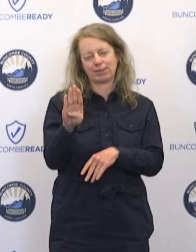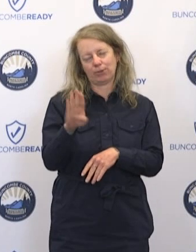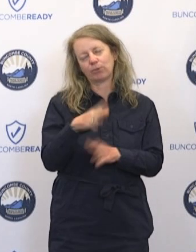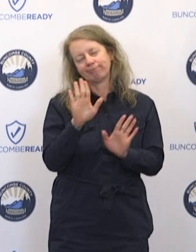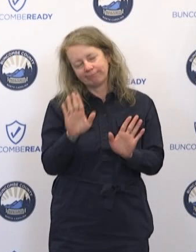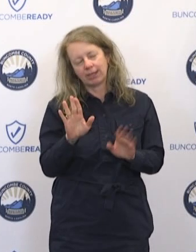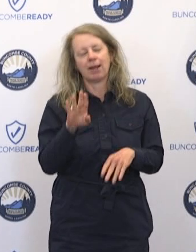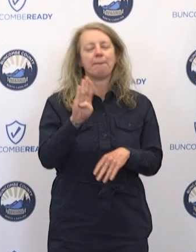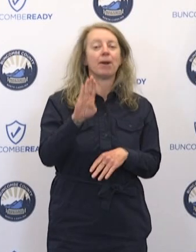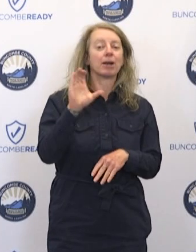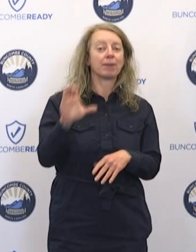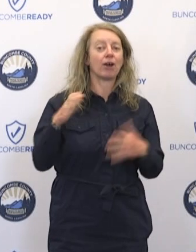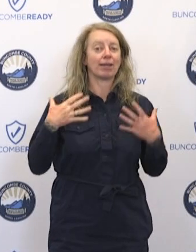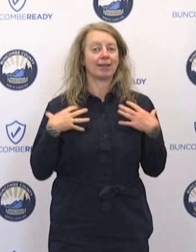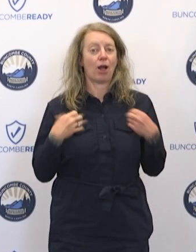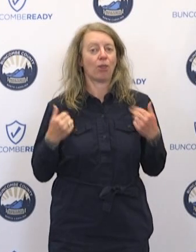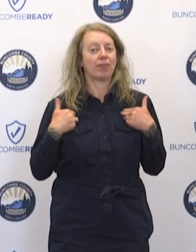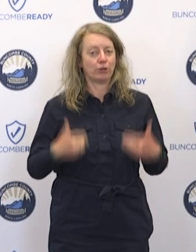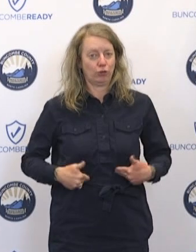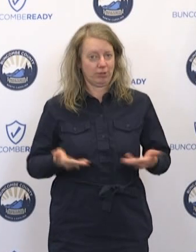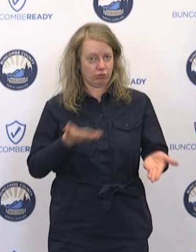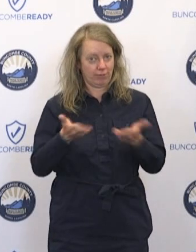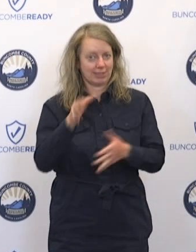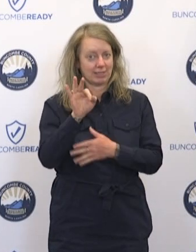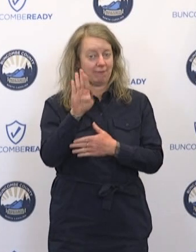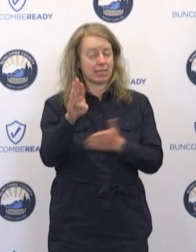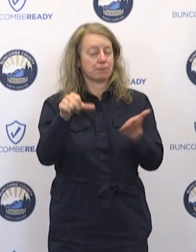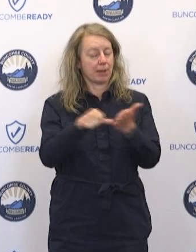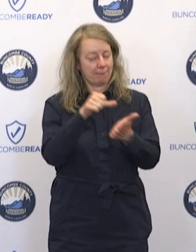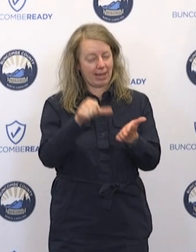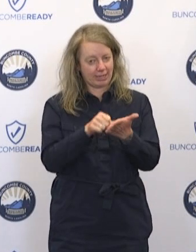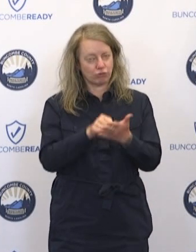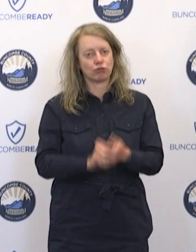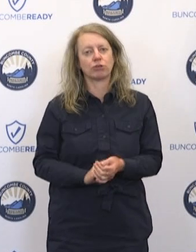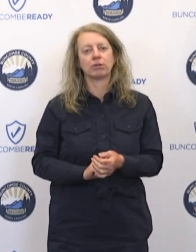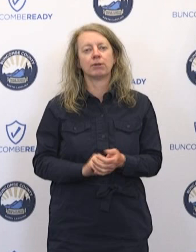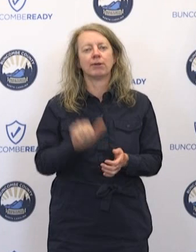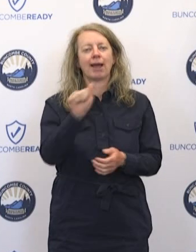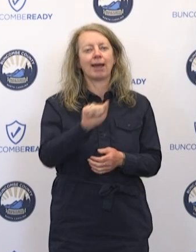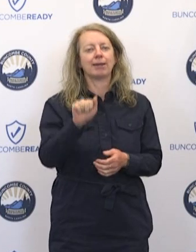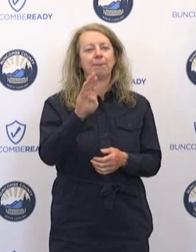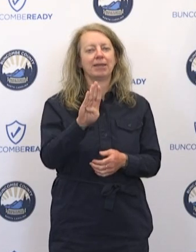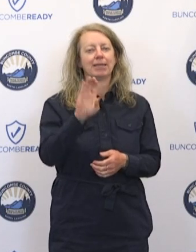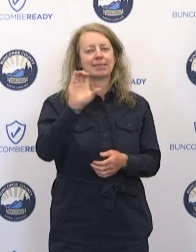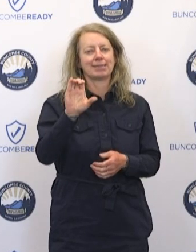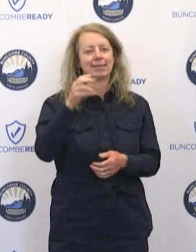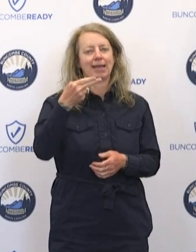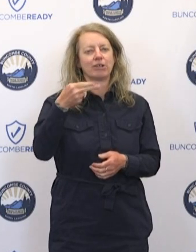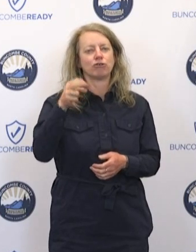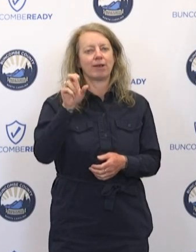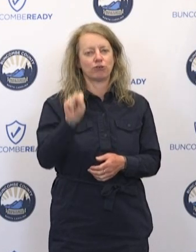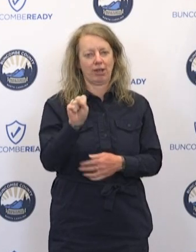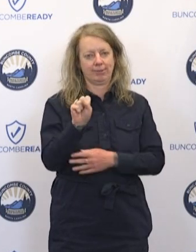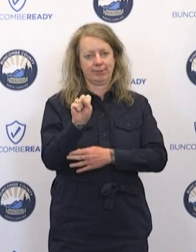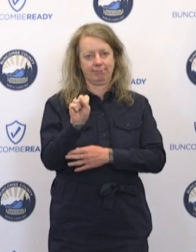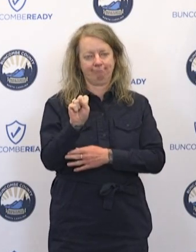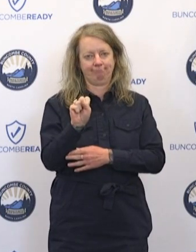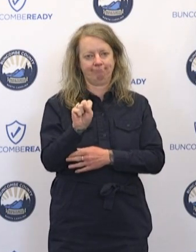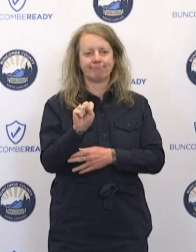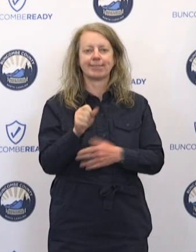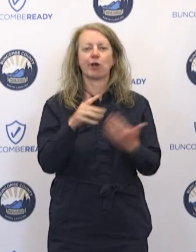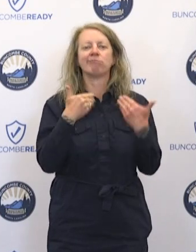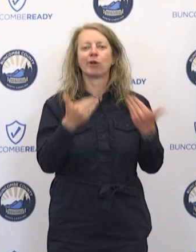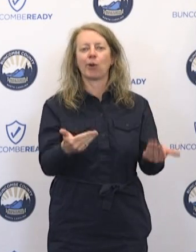Human Services Facebook page on Facebook at BCHHS. And so let's go ahead